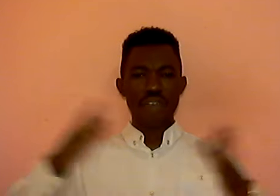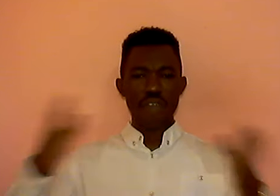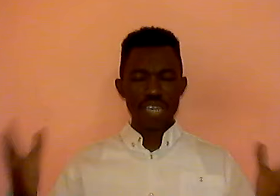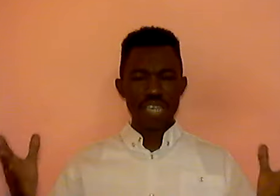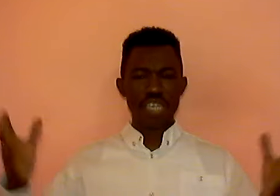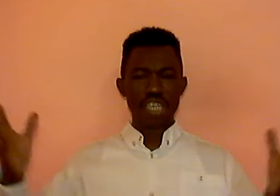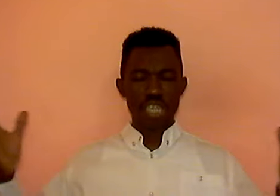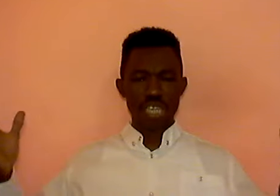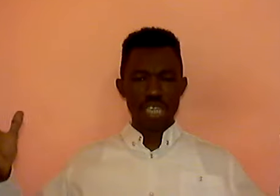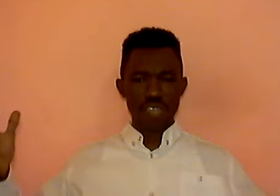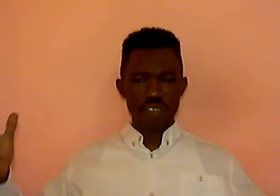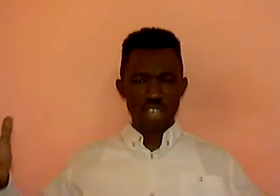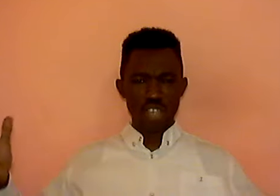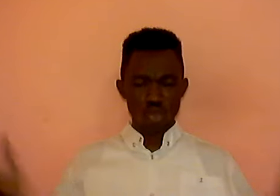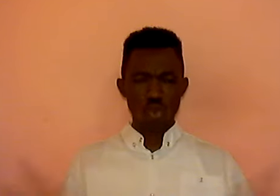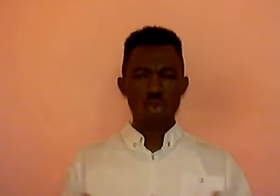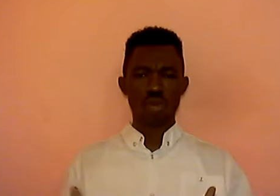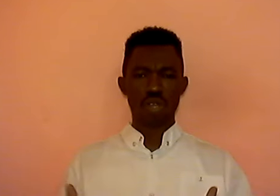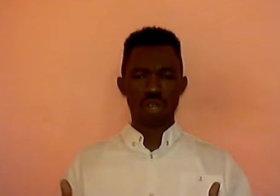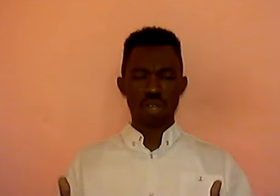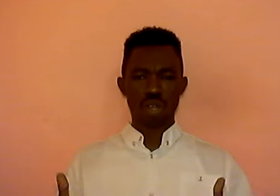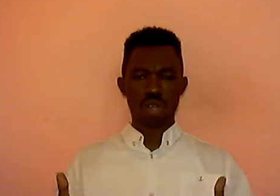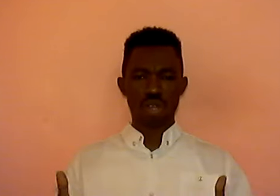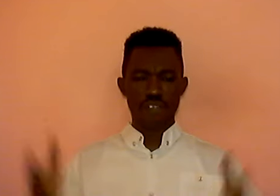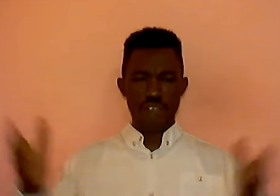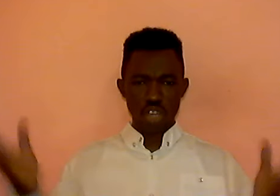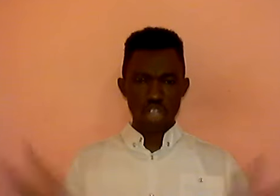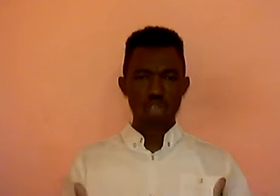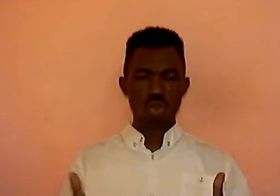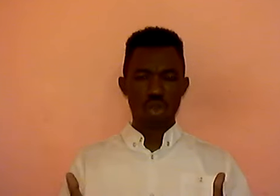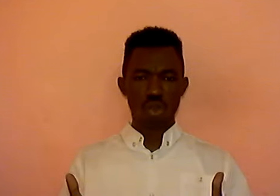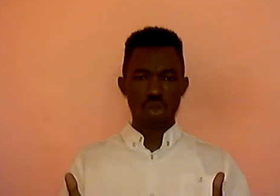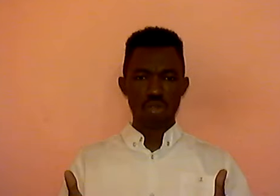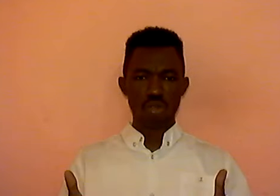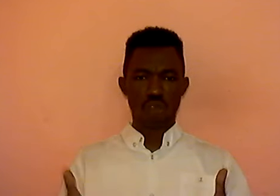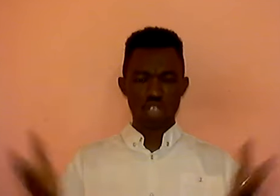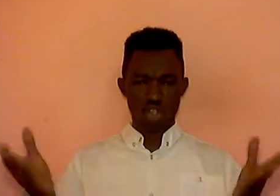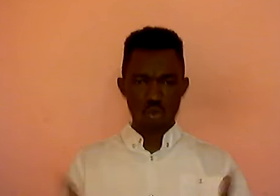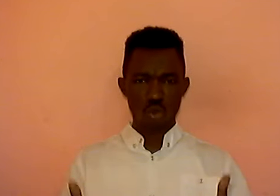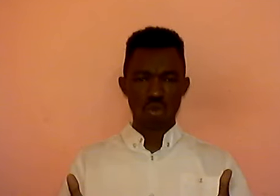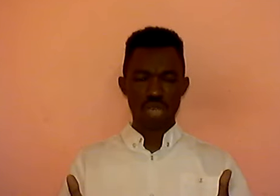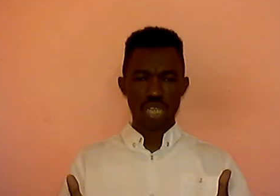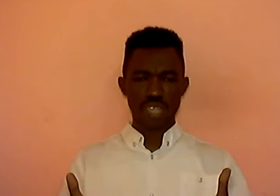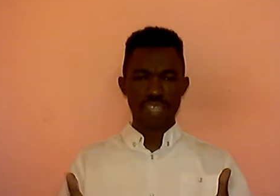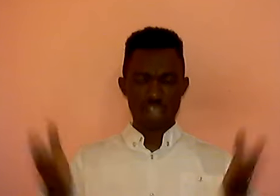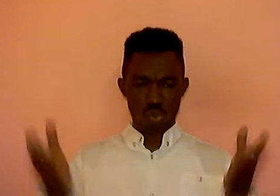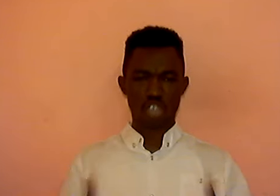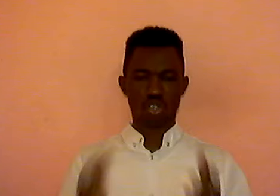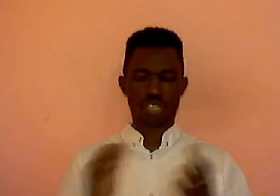found the throne, the foundation of his throne is